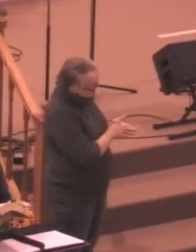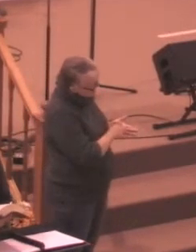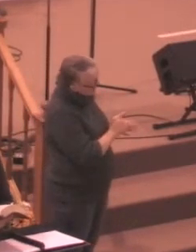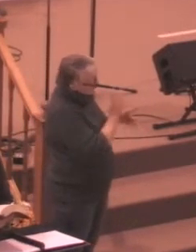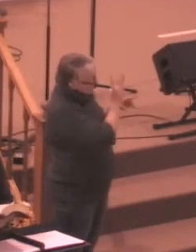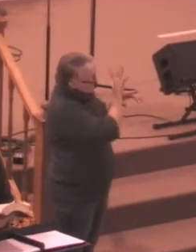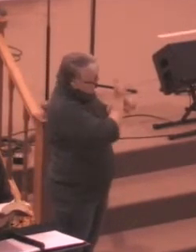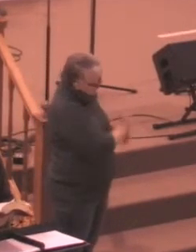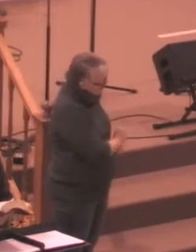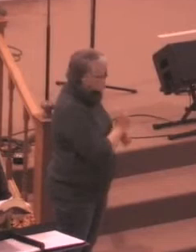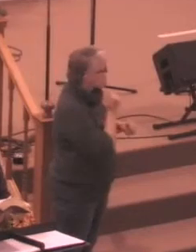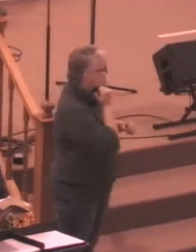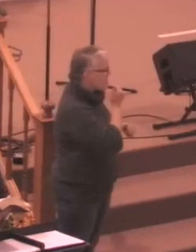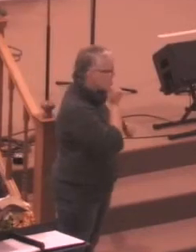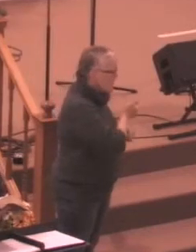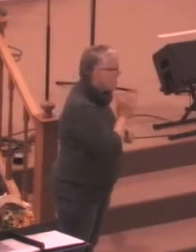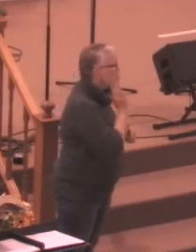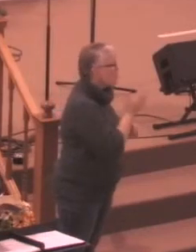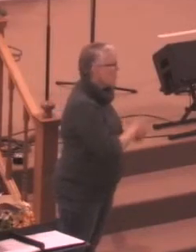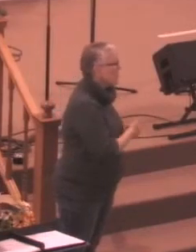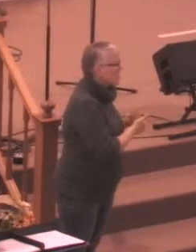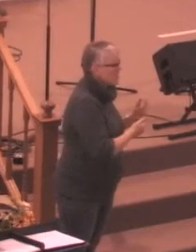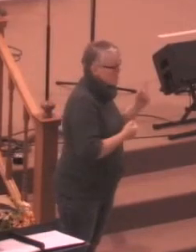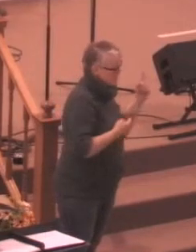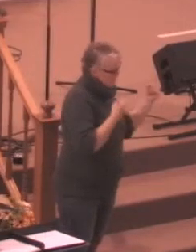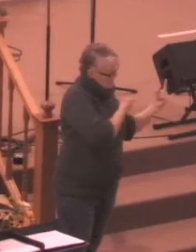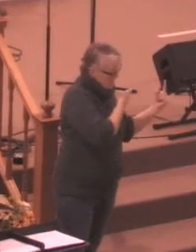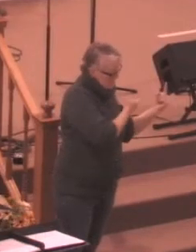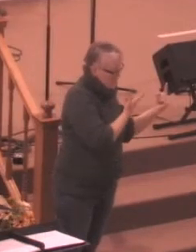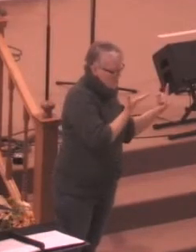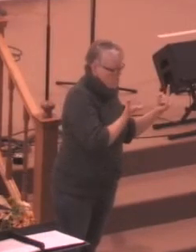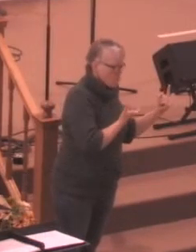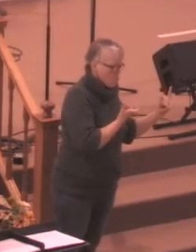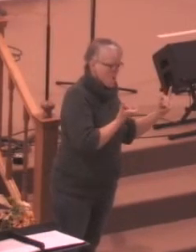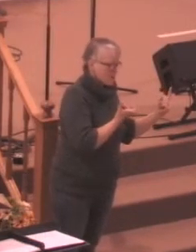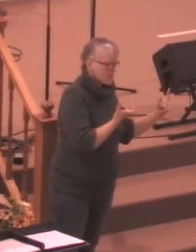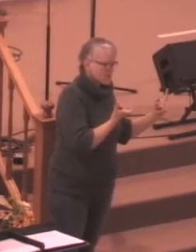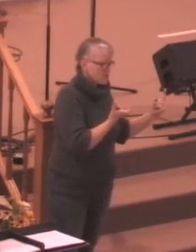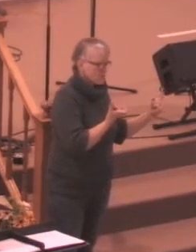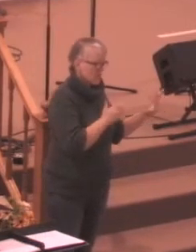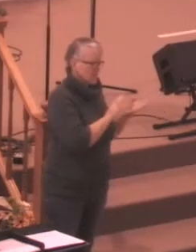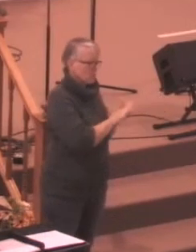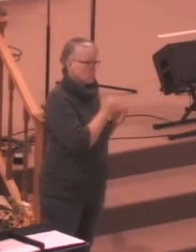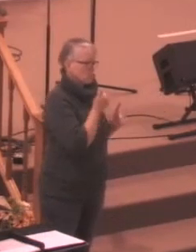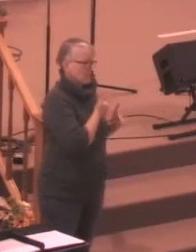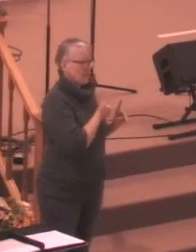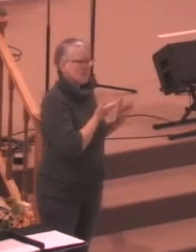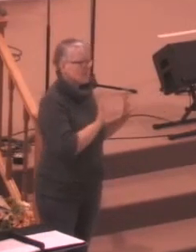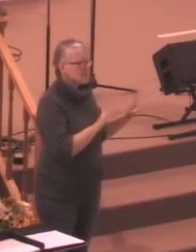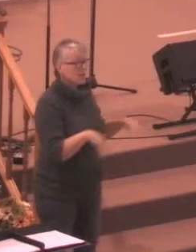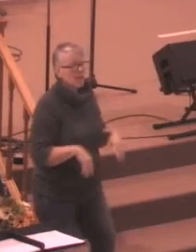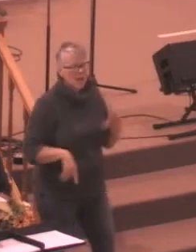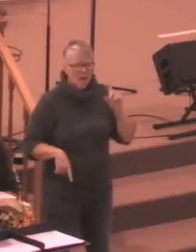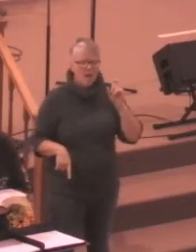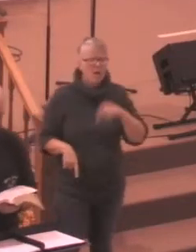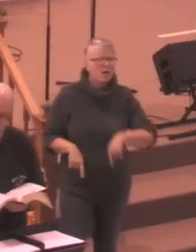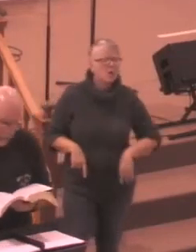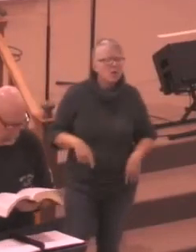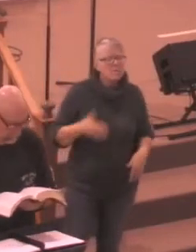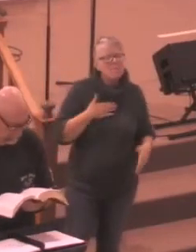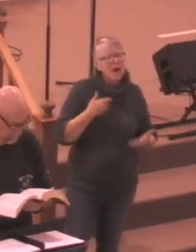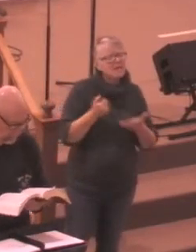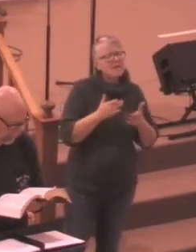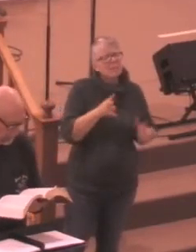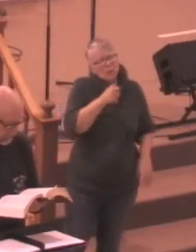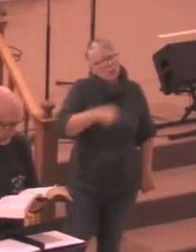you will live. But he, wishing to justify and vindicate himself, asked Jesus, and who is my